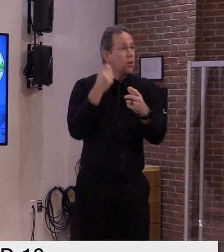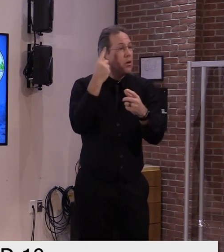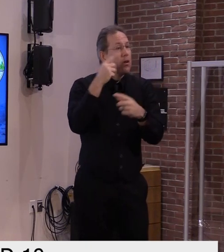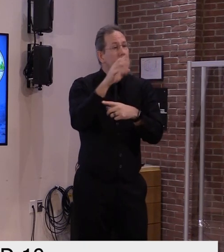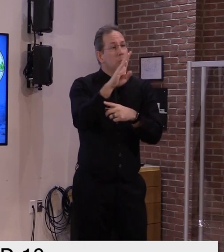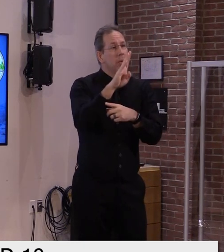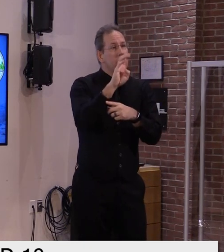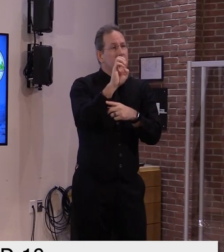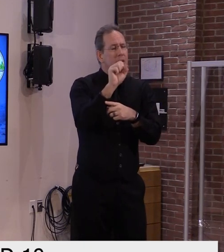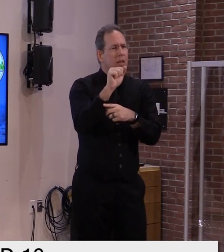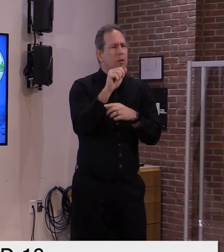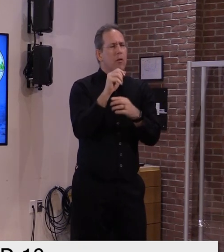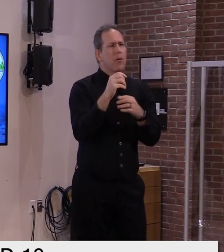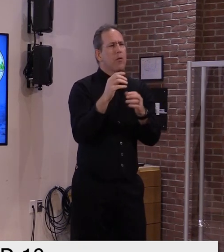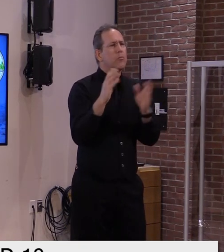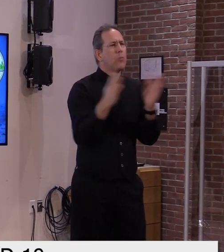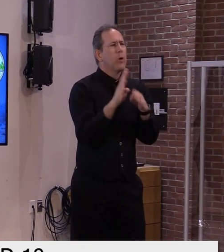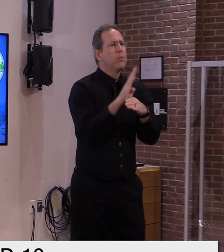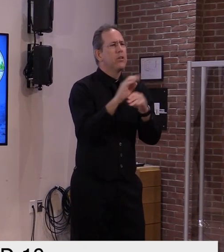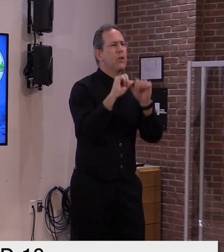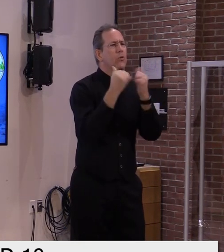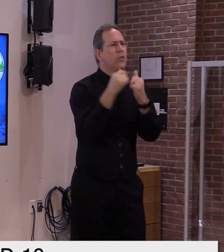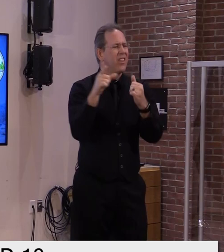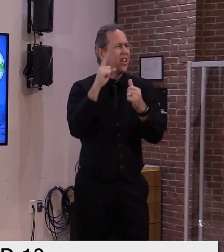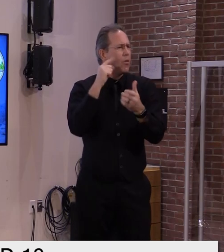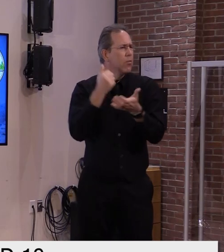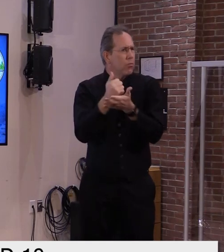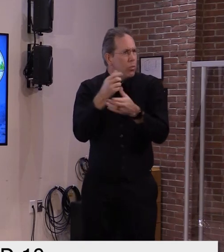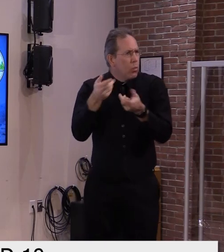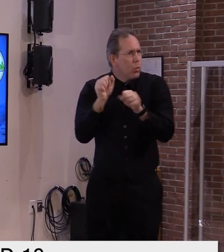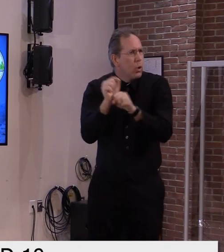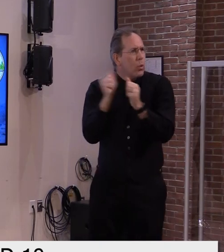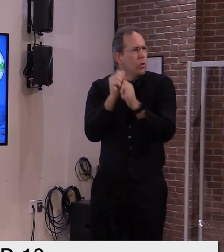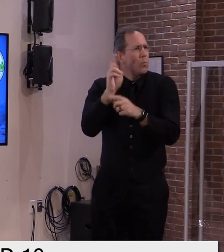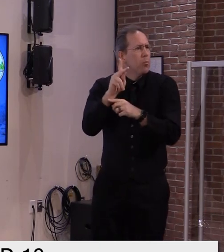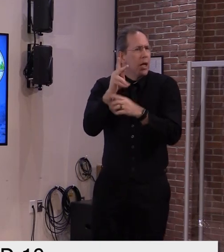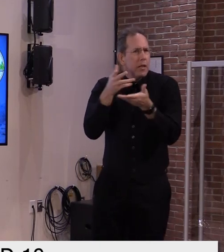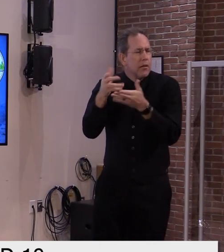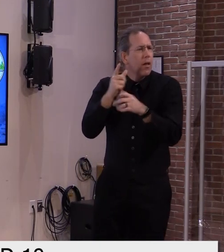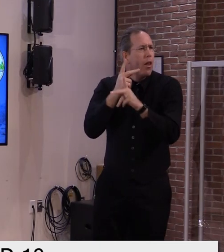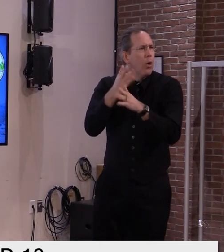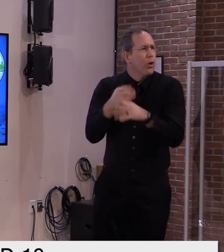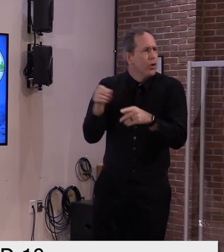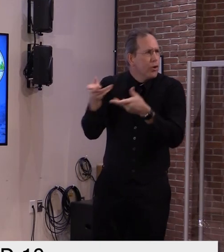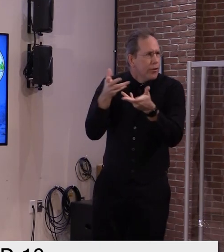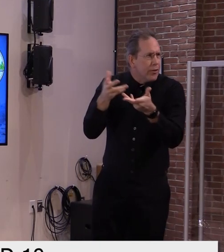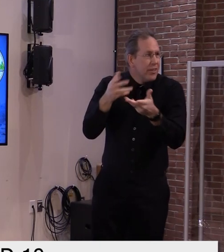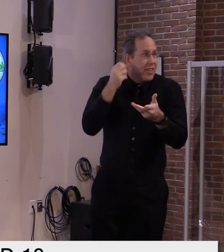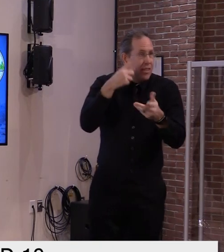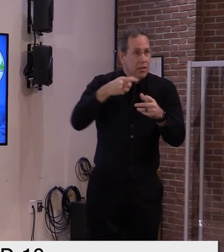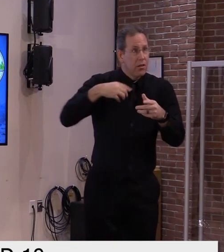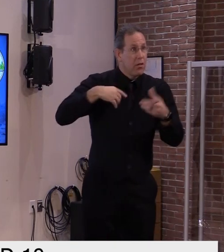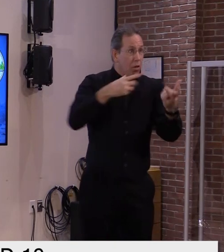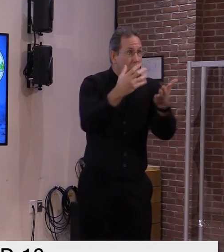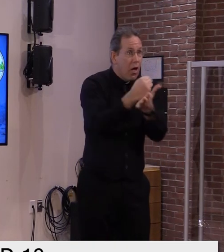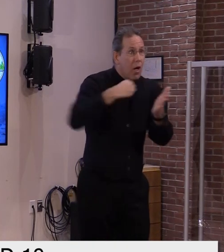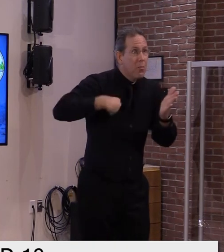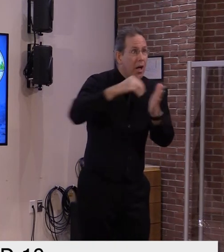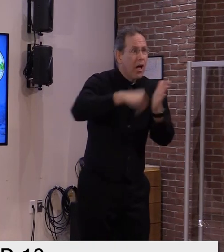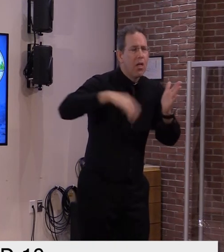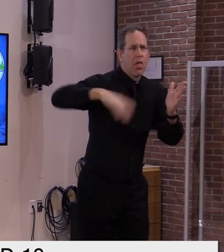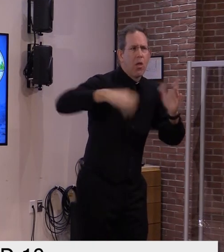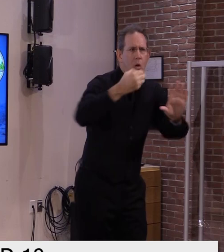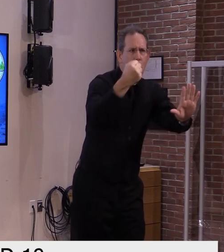lending institutions. So most employers won't be able to submit their applications just yet. But we hope later this